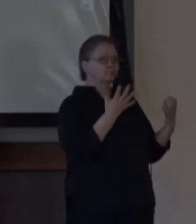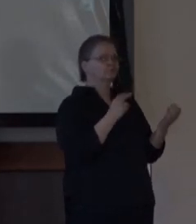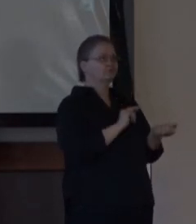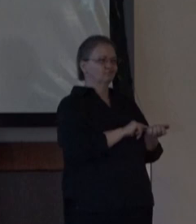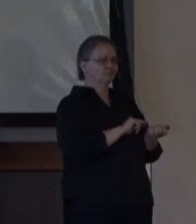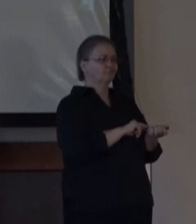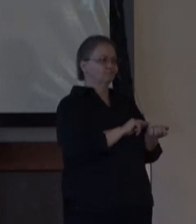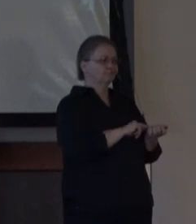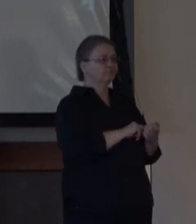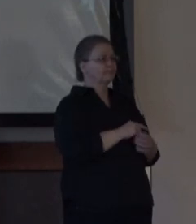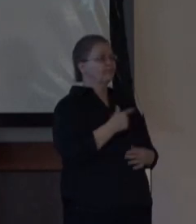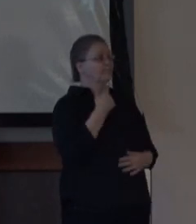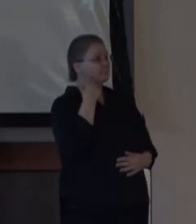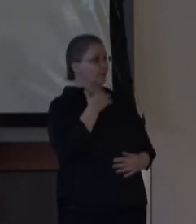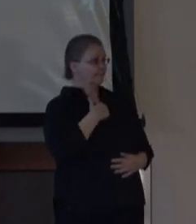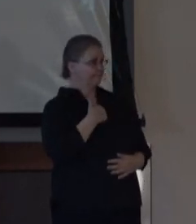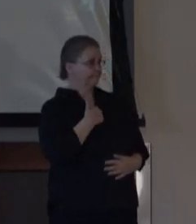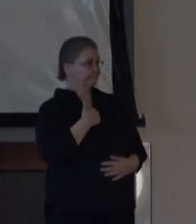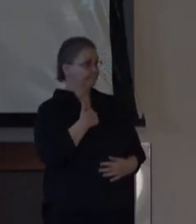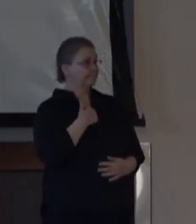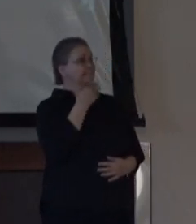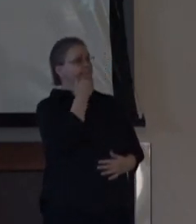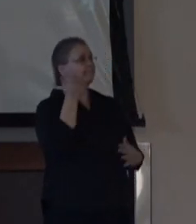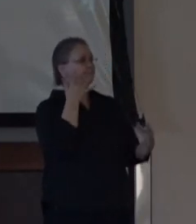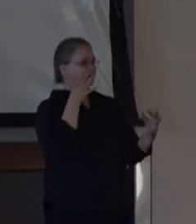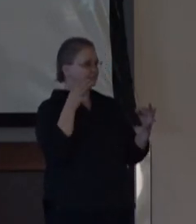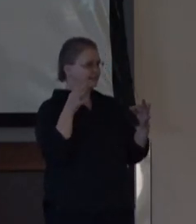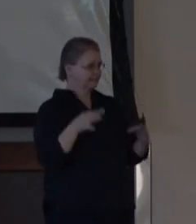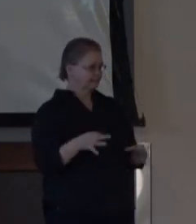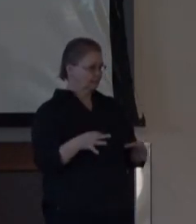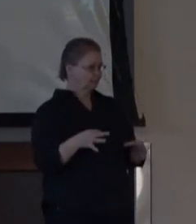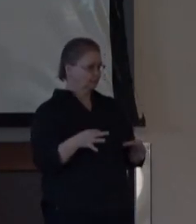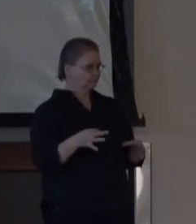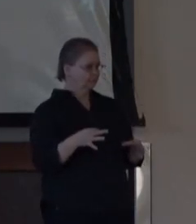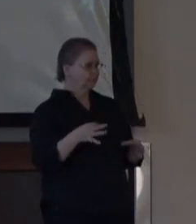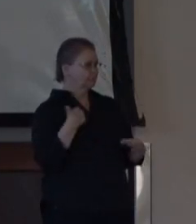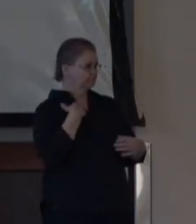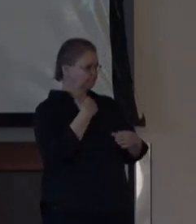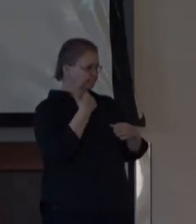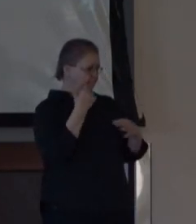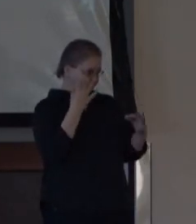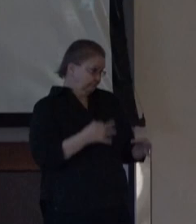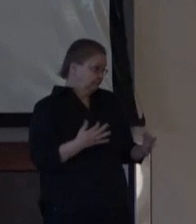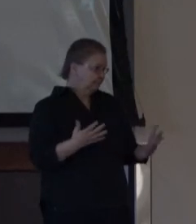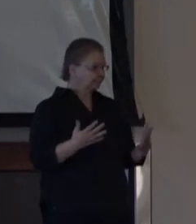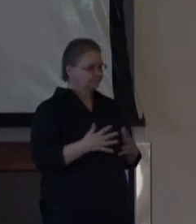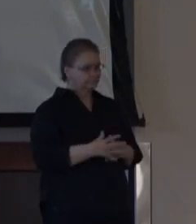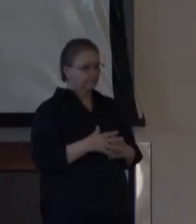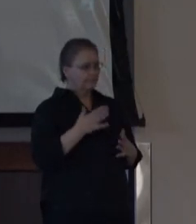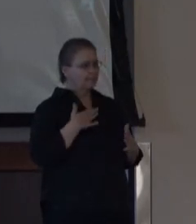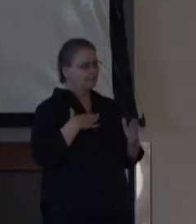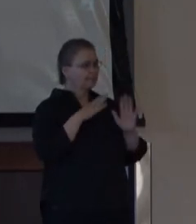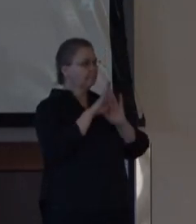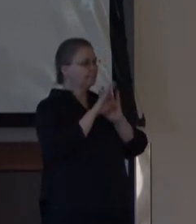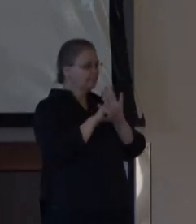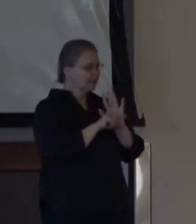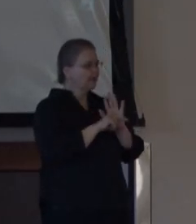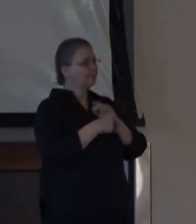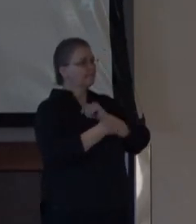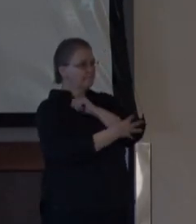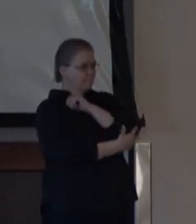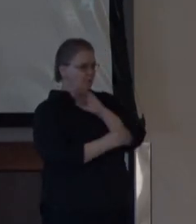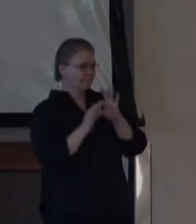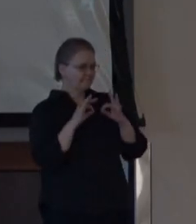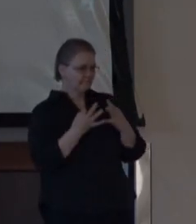nursing, which for me was the best decision that that I ever made. Now, because of my background, because I came from a poor